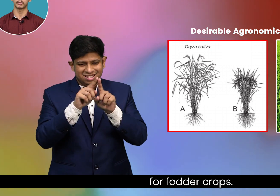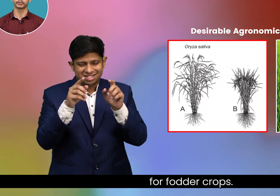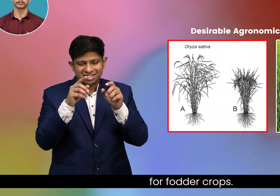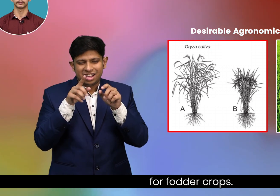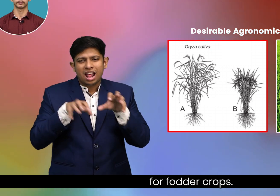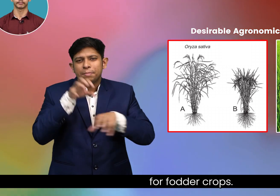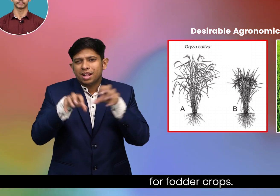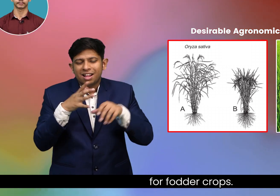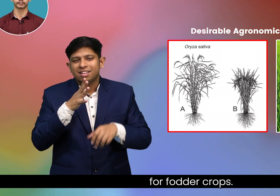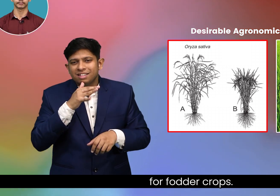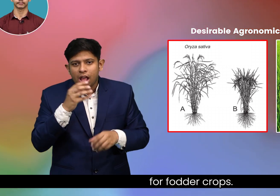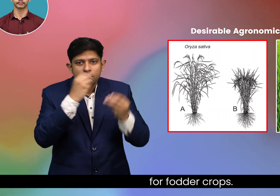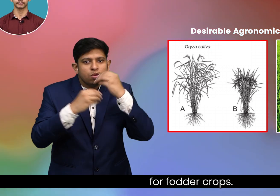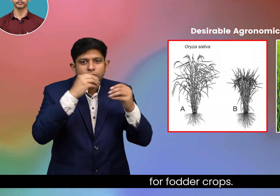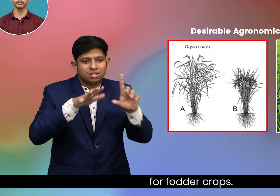fodder crops.